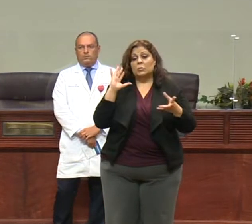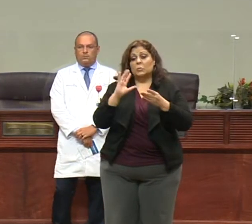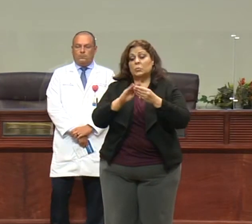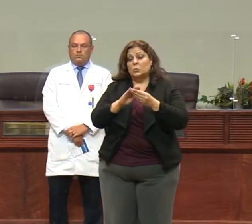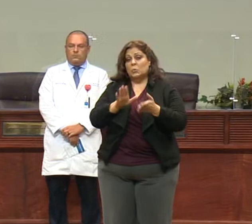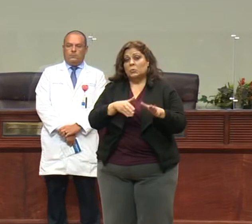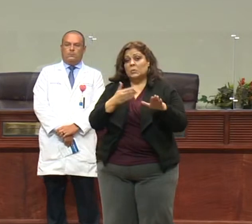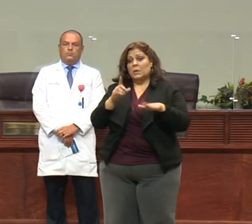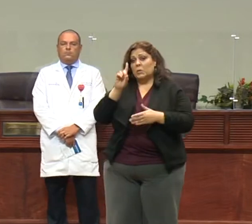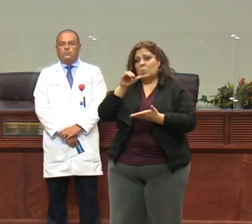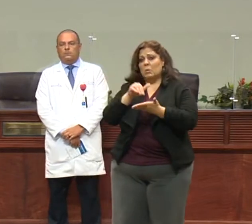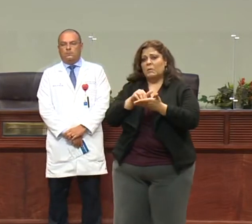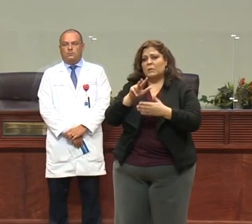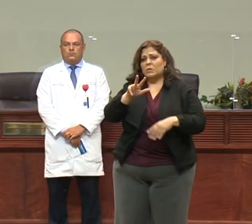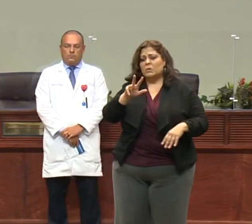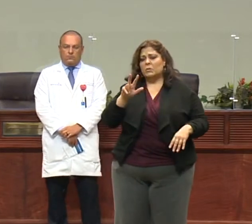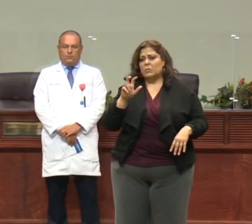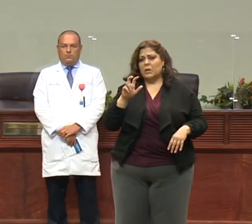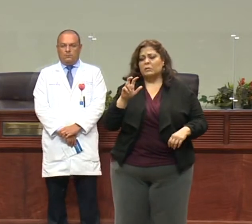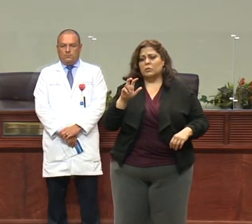is